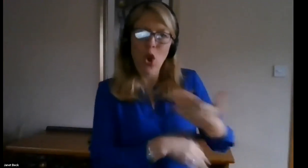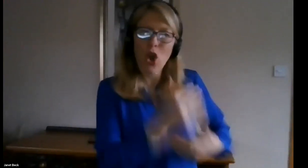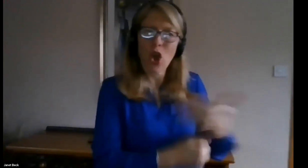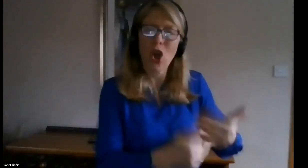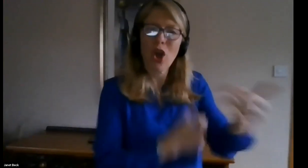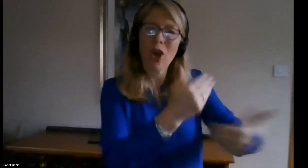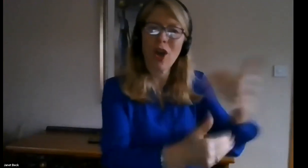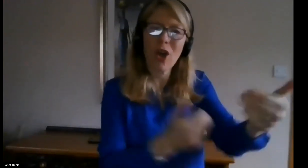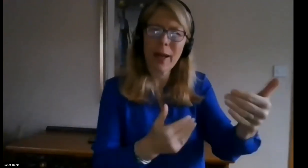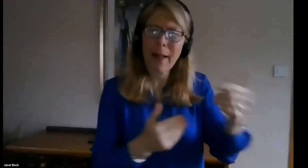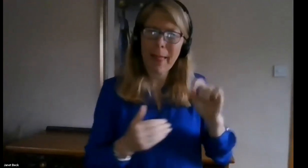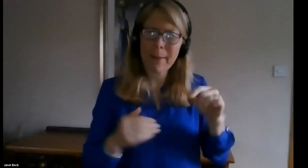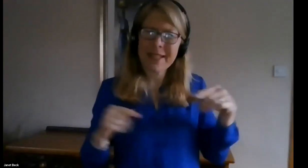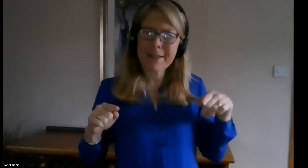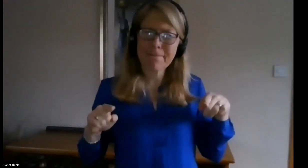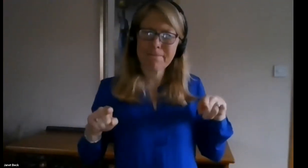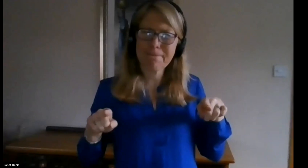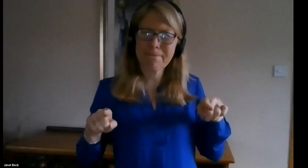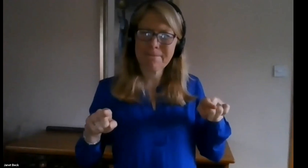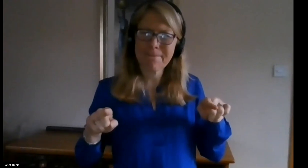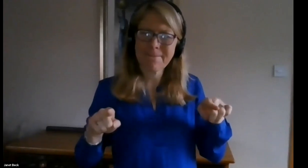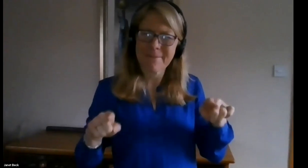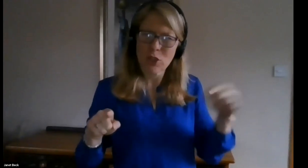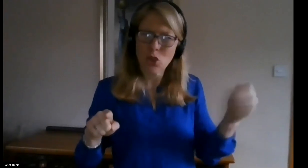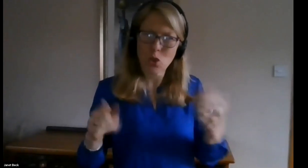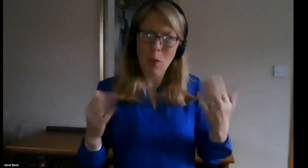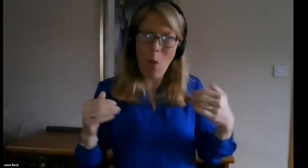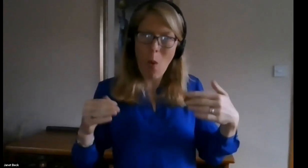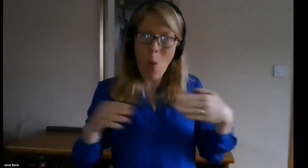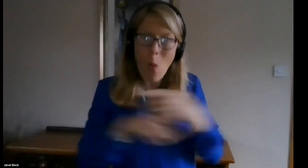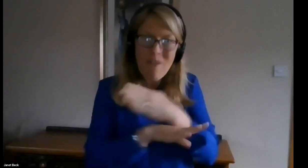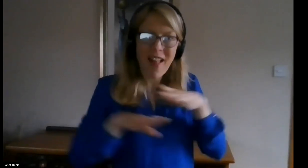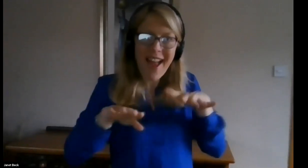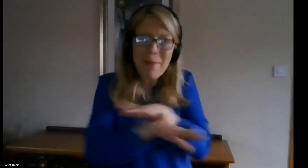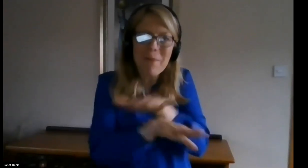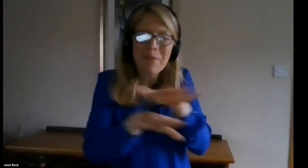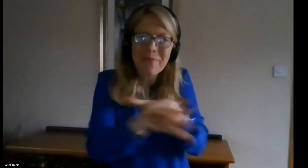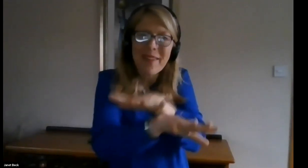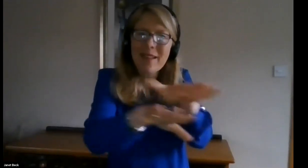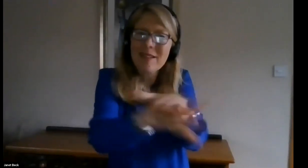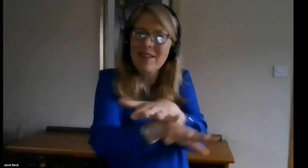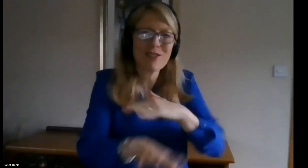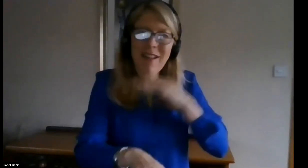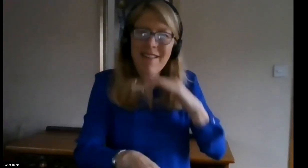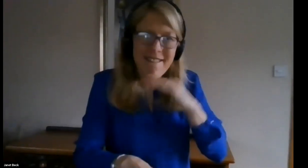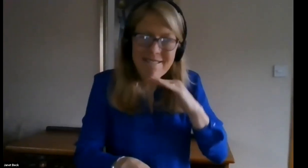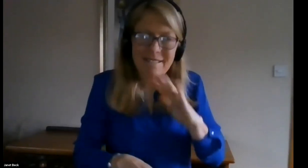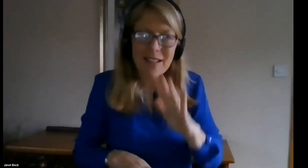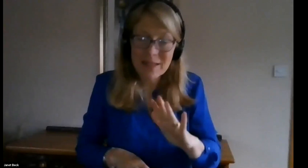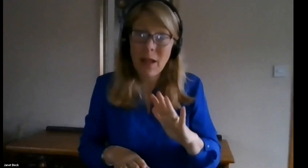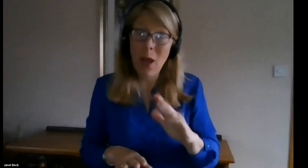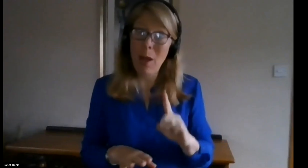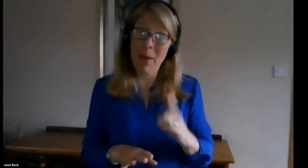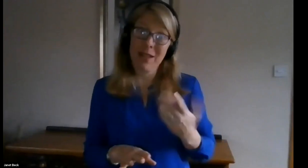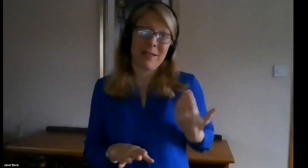has been slow to develop, but I think in line with the last decade, where the theme of work and